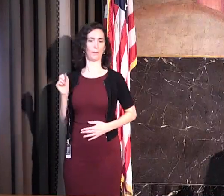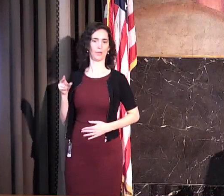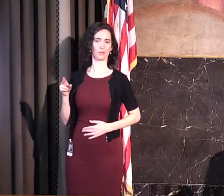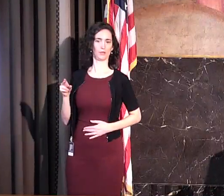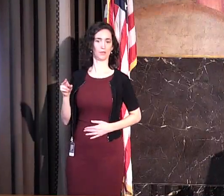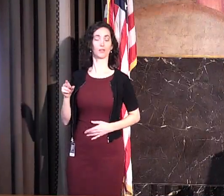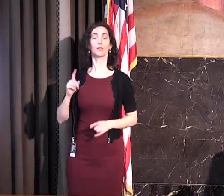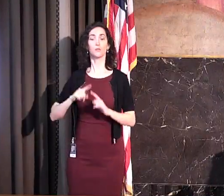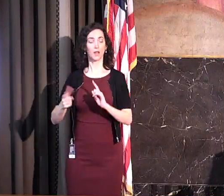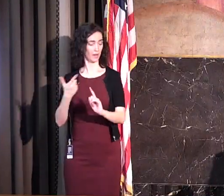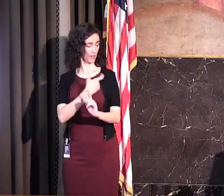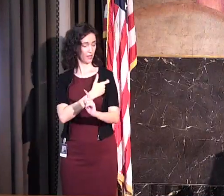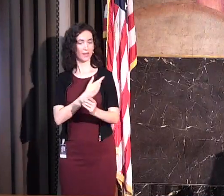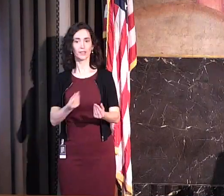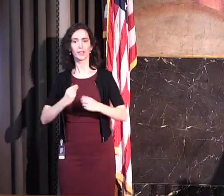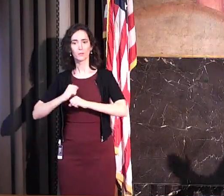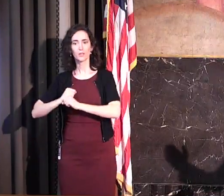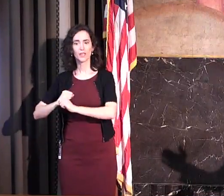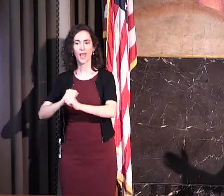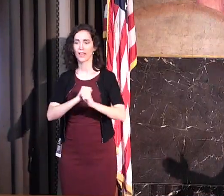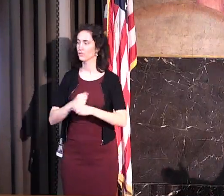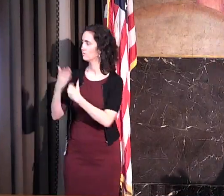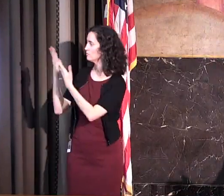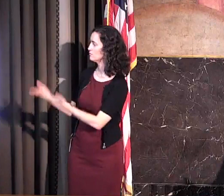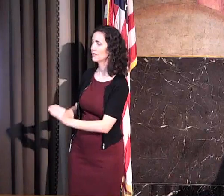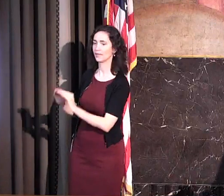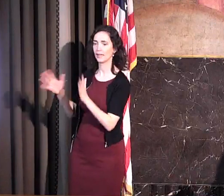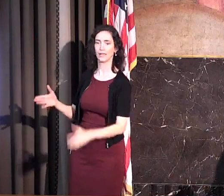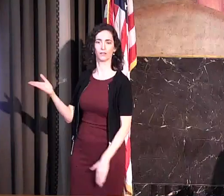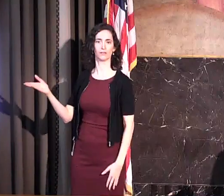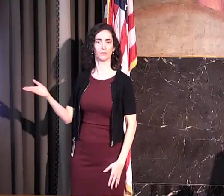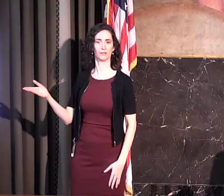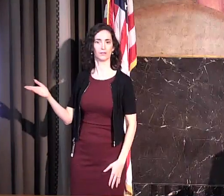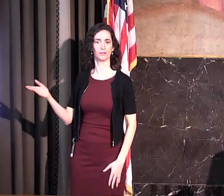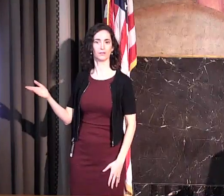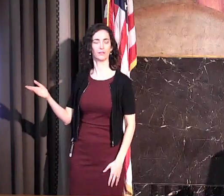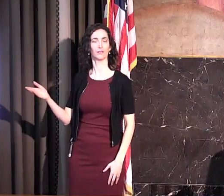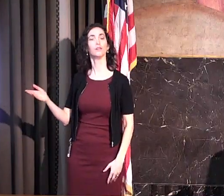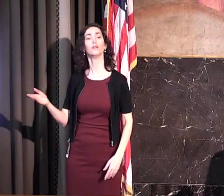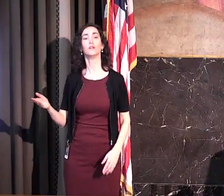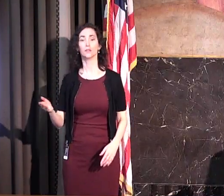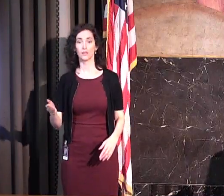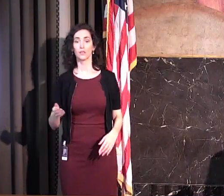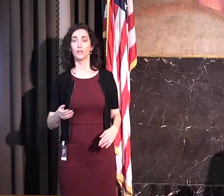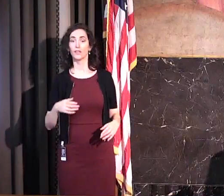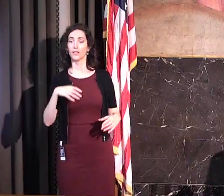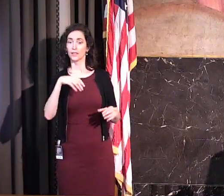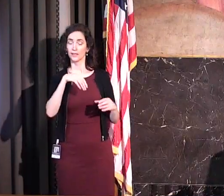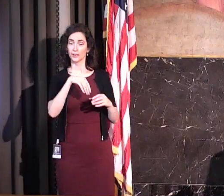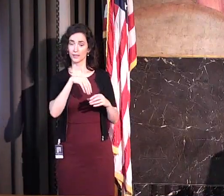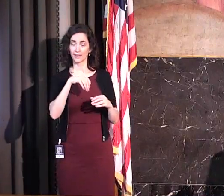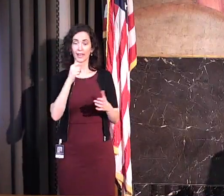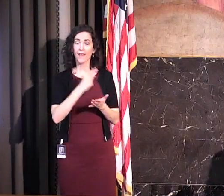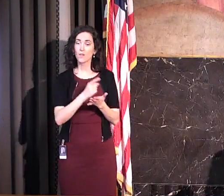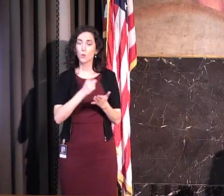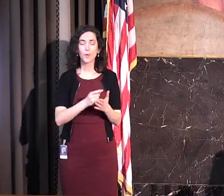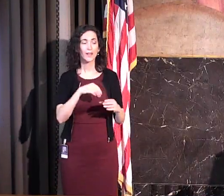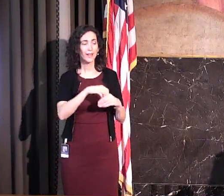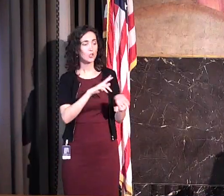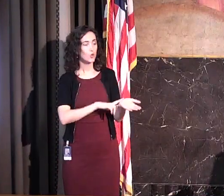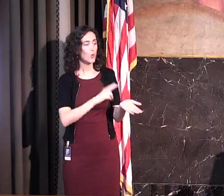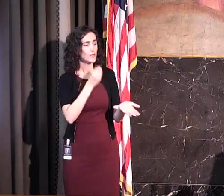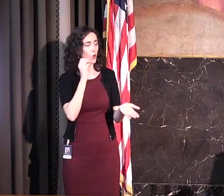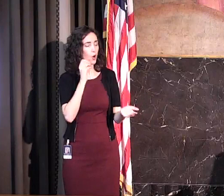gained from that coverage is very clear. We have had minimal cases, single digit every week